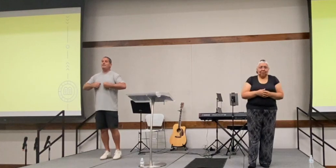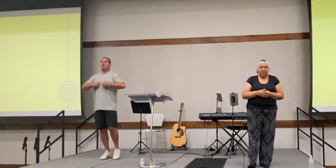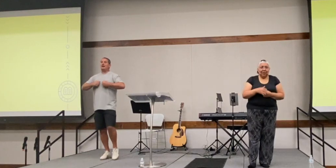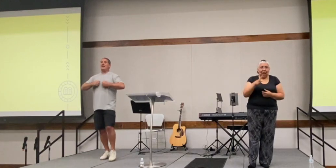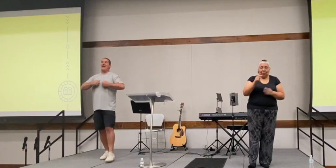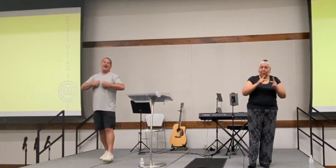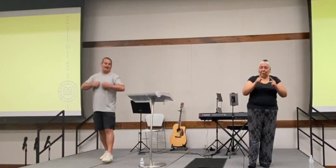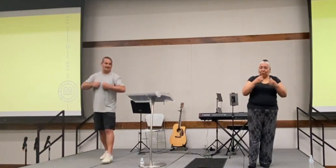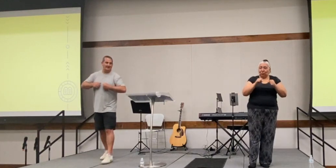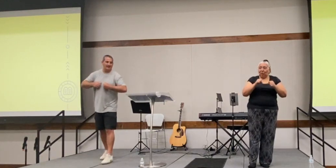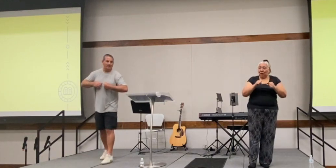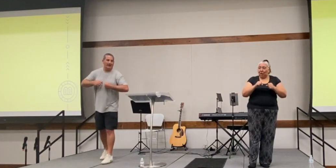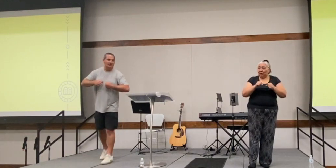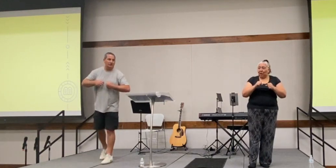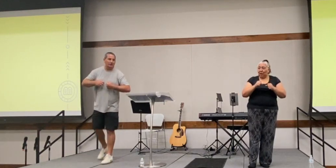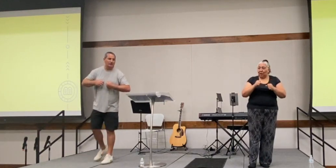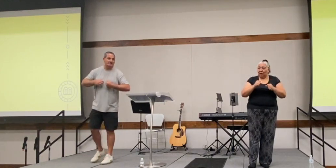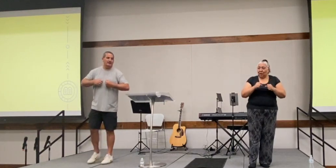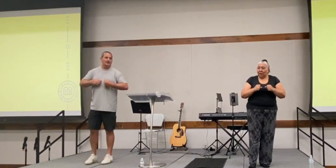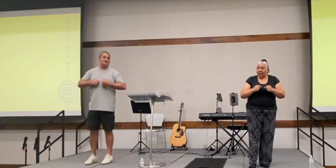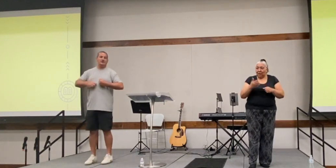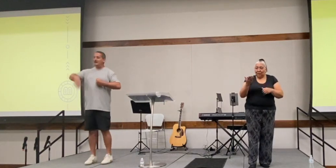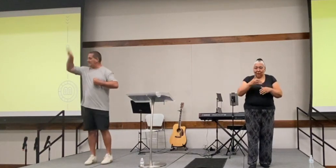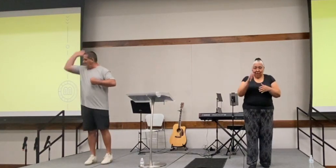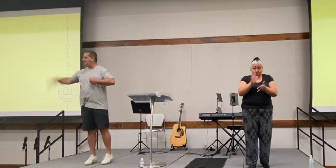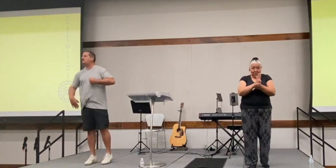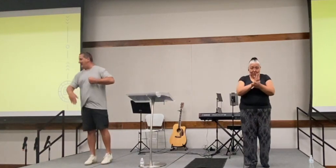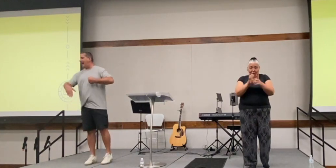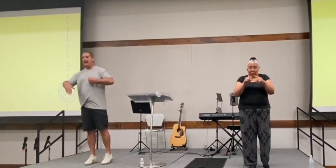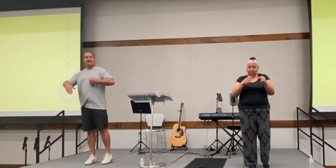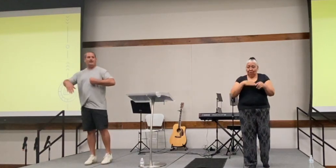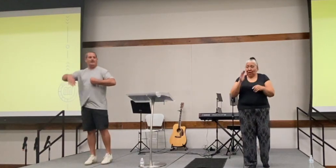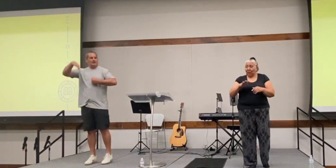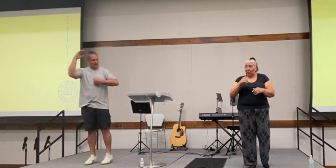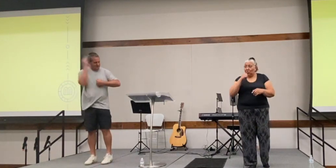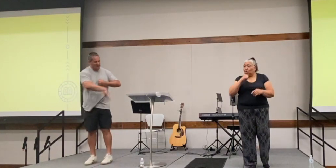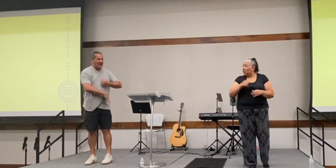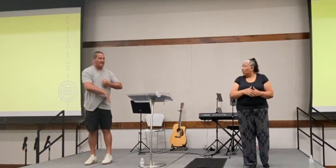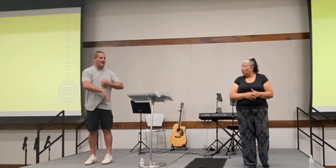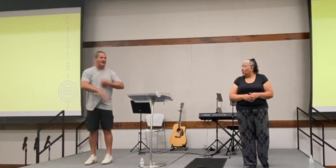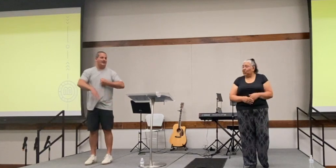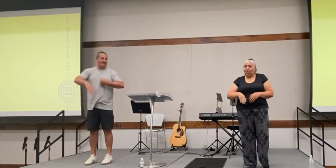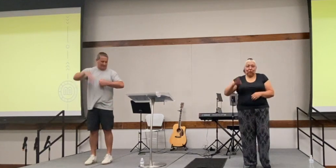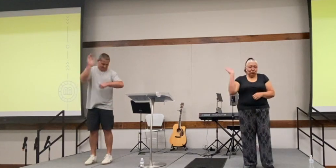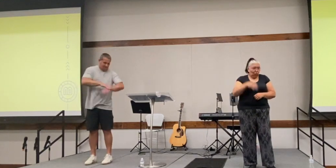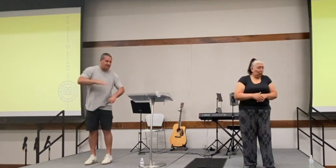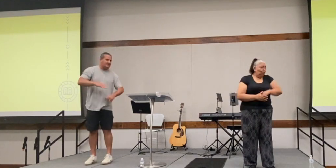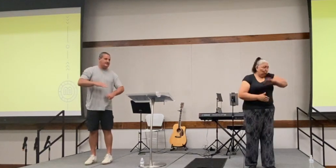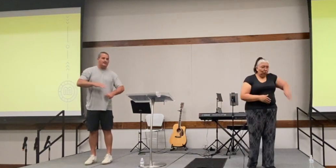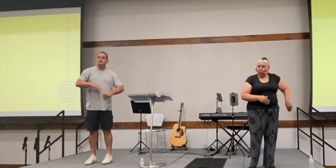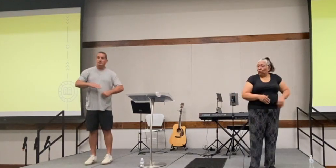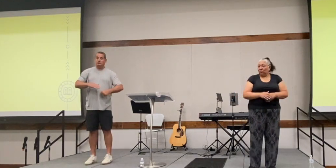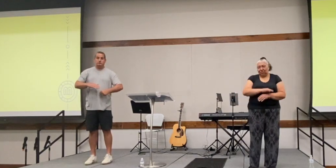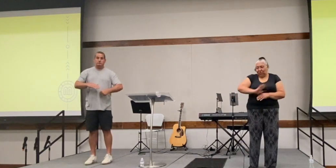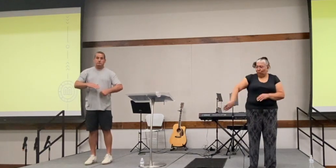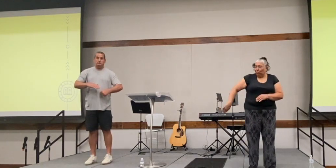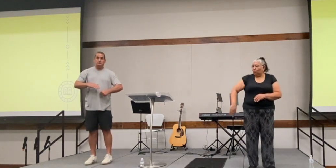and people trying to hand my little girls, those new guys are like, smack, right? Like,